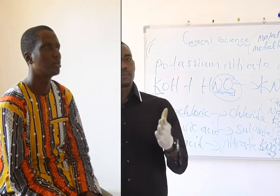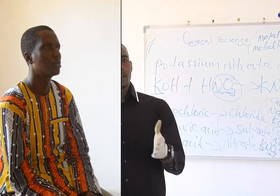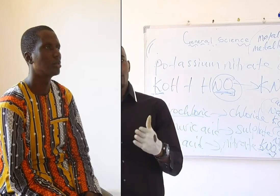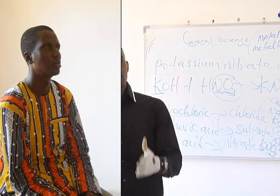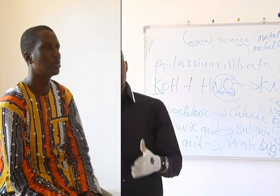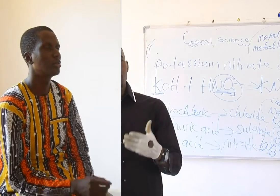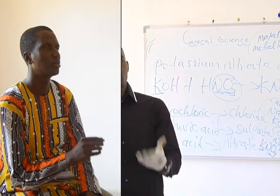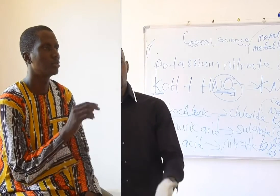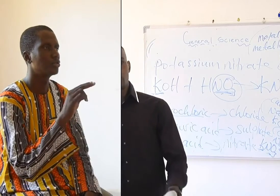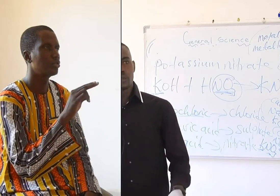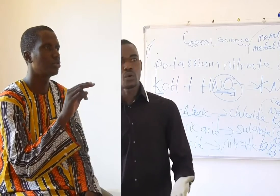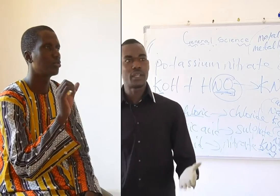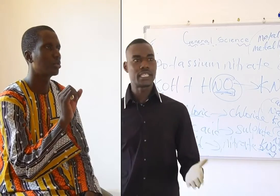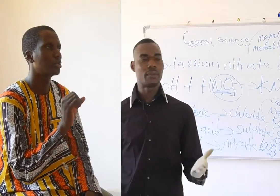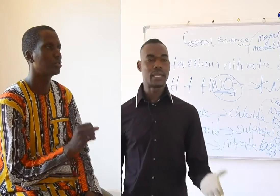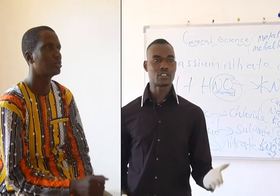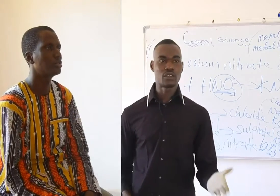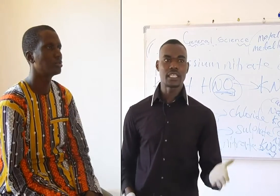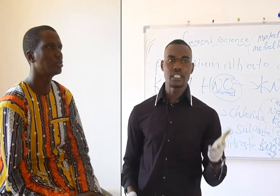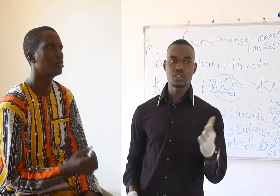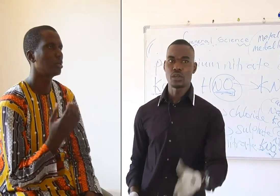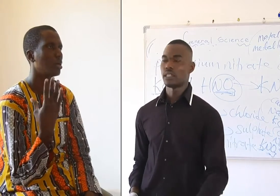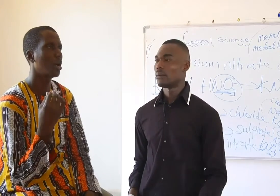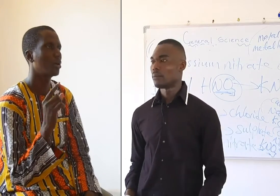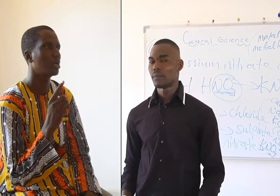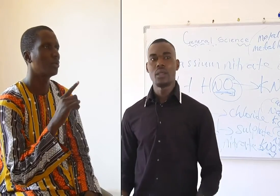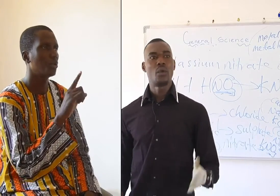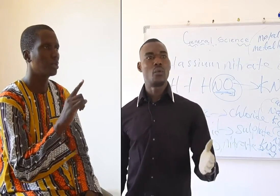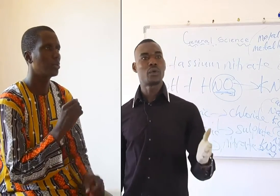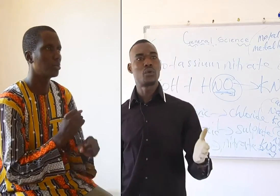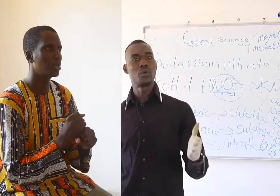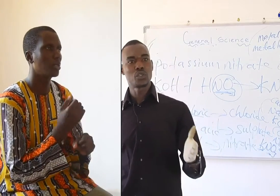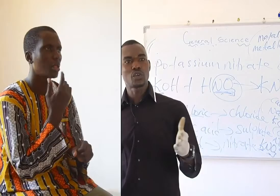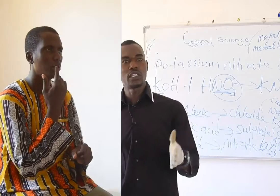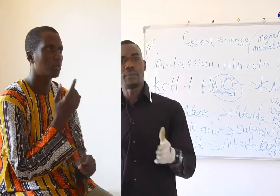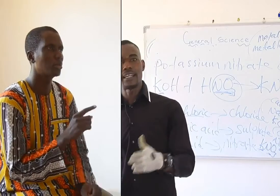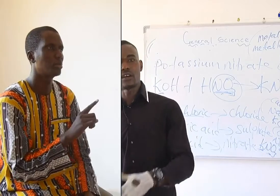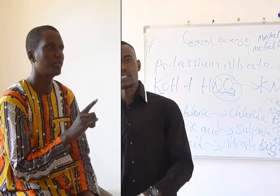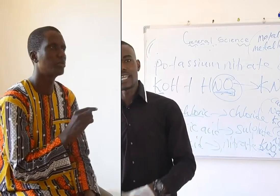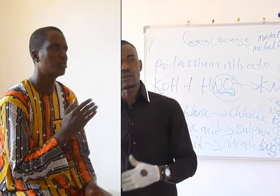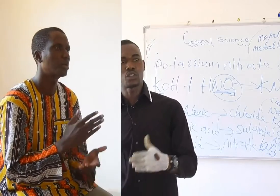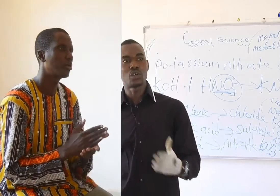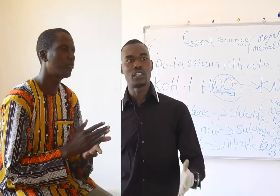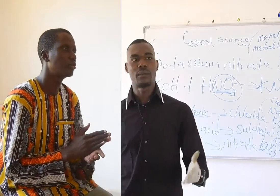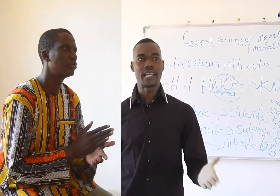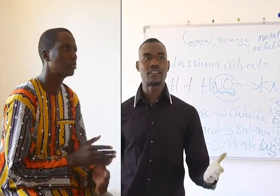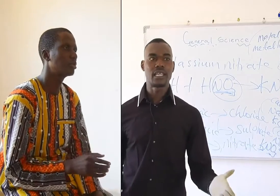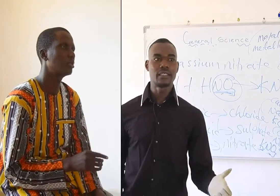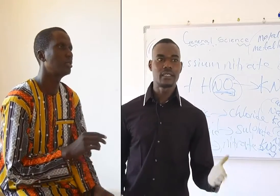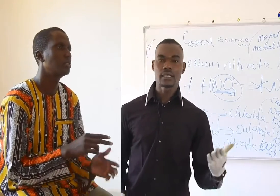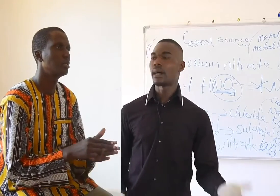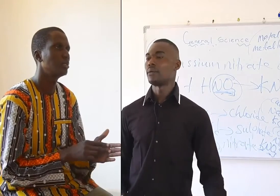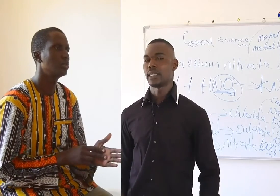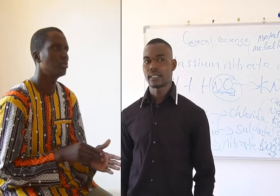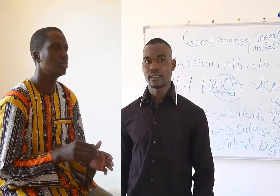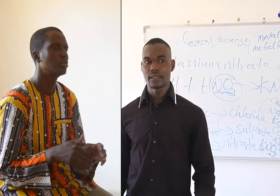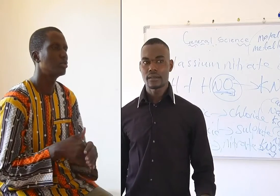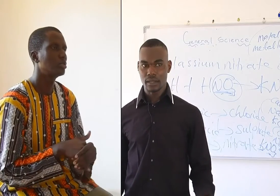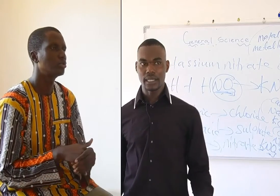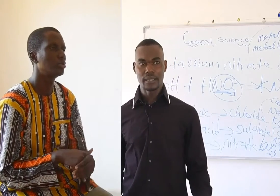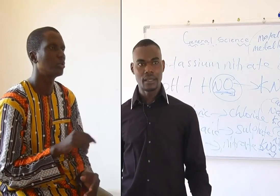The first part of the name is sodium, so we need a base containing sodium. We could use sodium hydroxide or sodium hydrogen